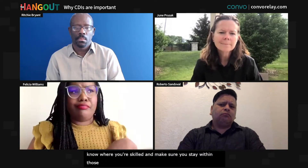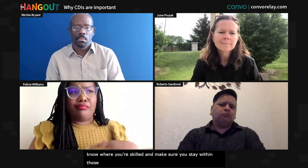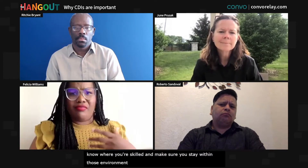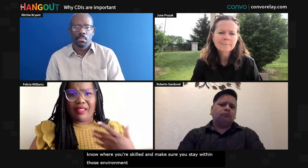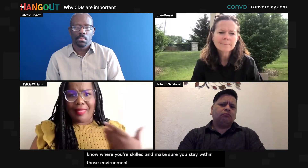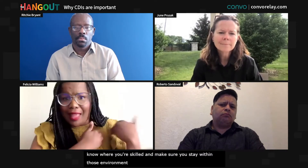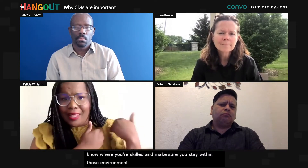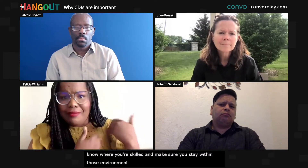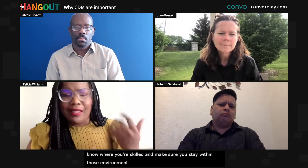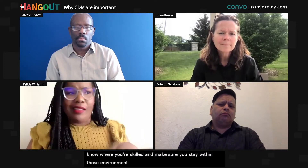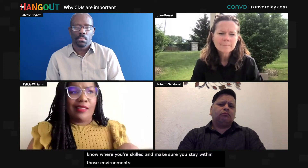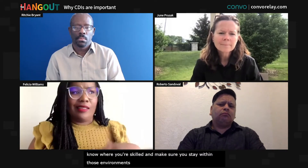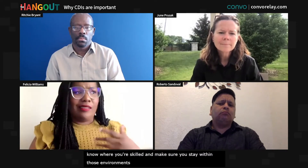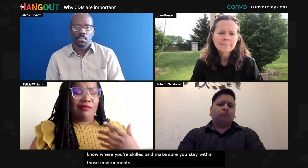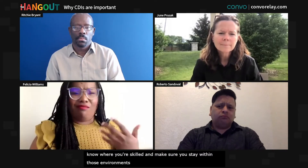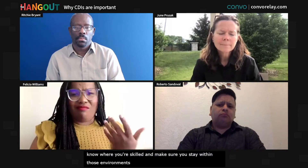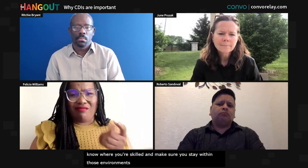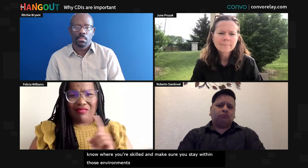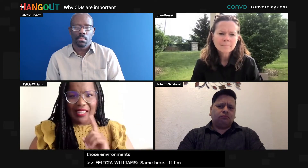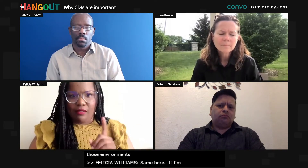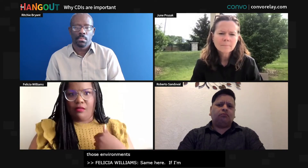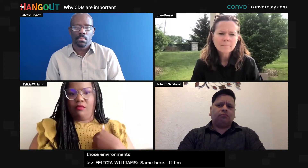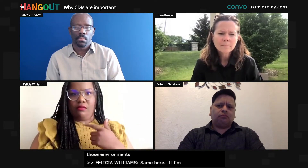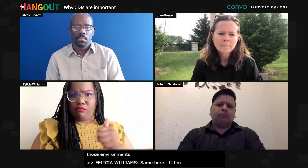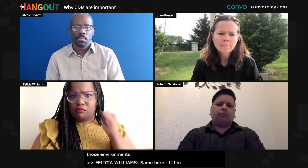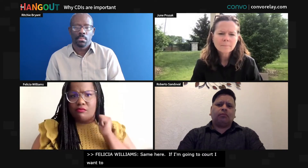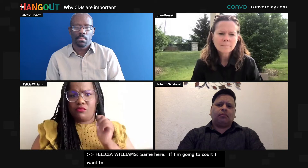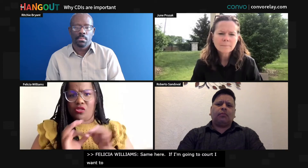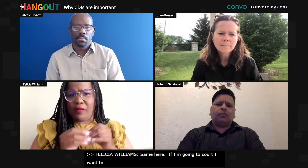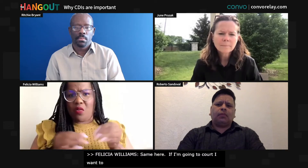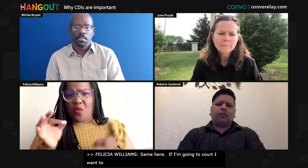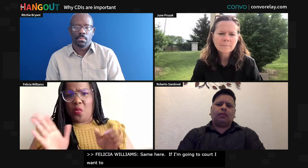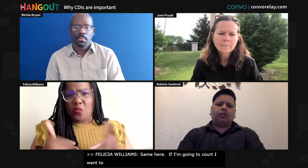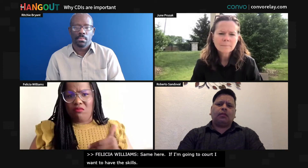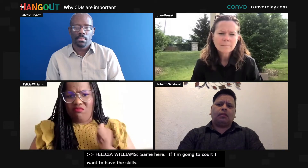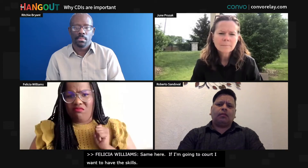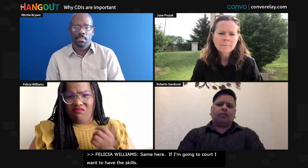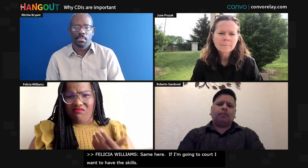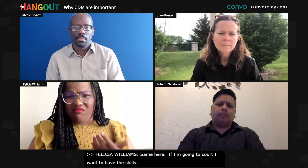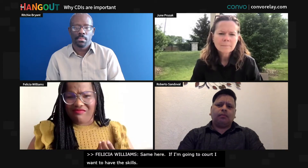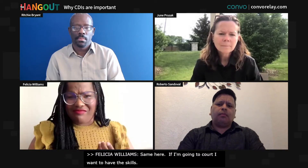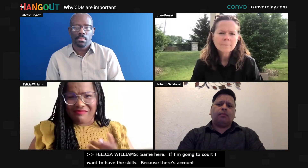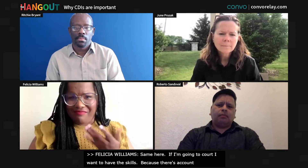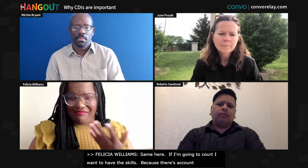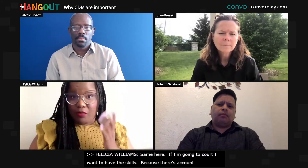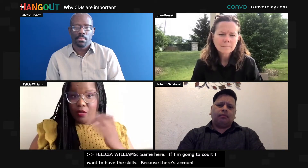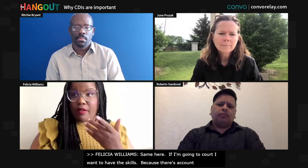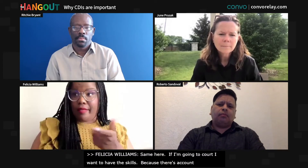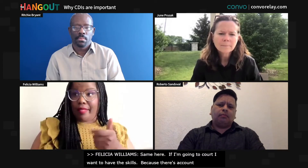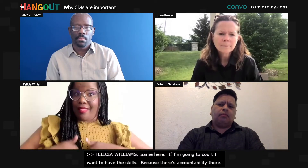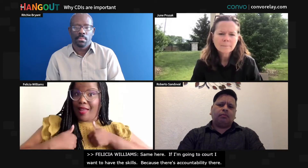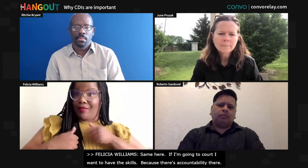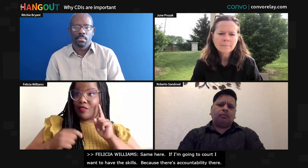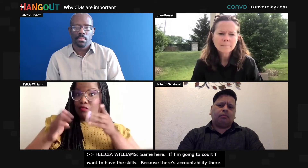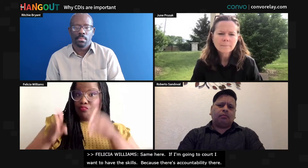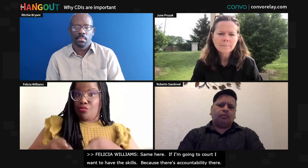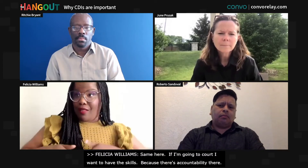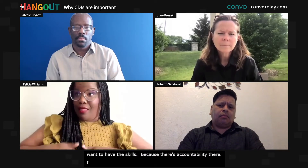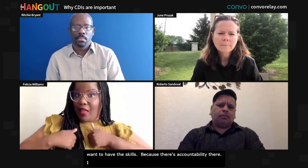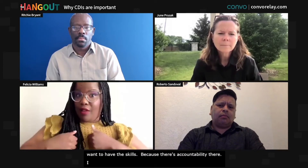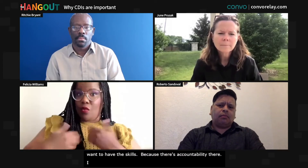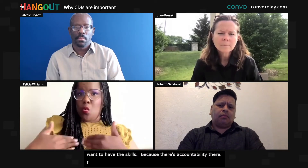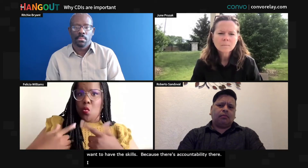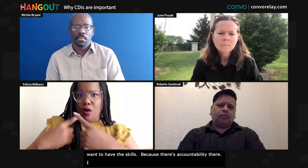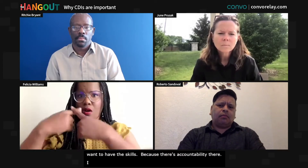have the skills. I don't want, because there is accountability there. I won't interpret in a courtroom. I don't have that skill